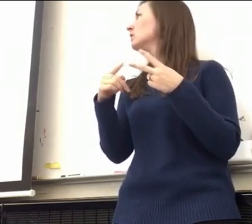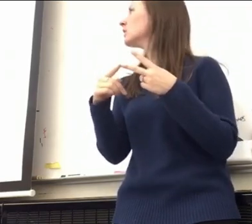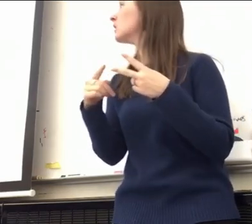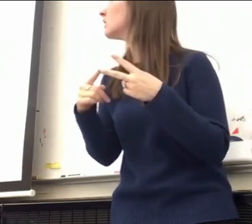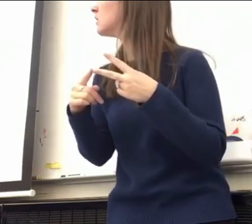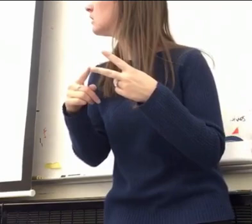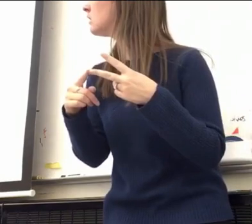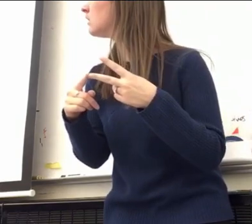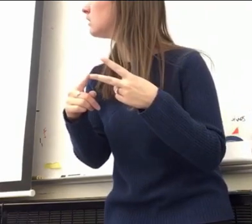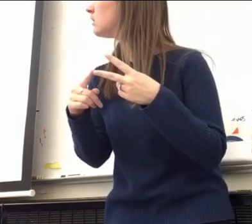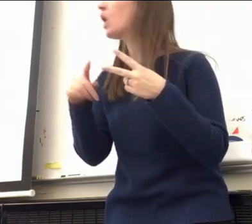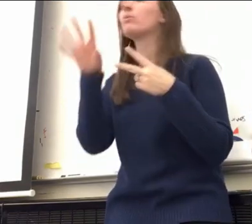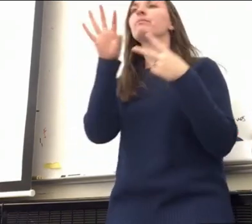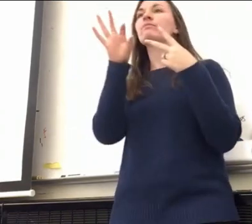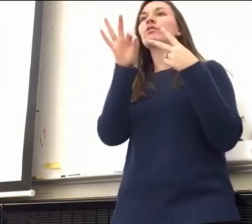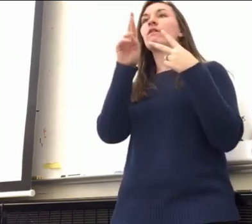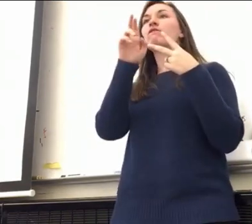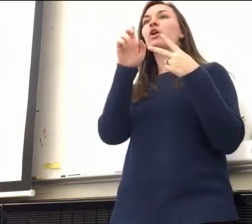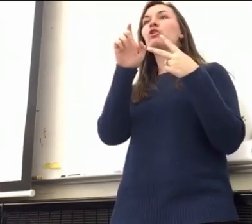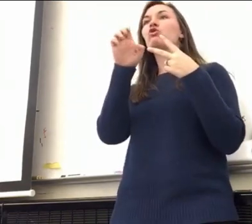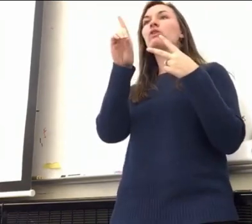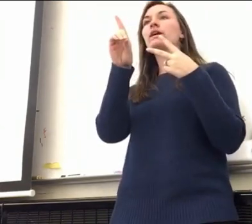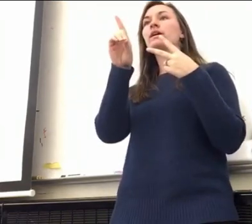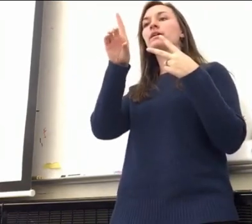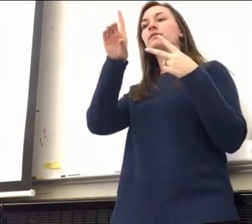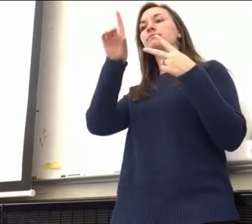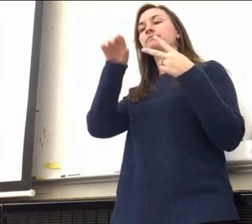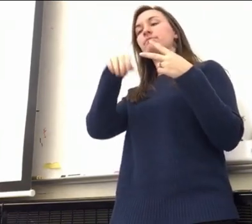Star William Lloyd Garrison and Frederick Douglass.